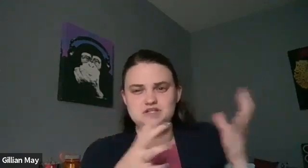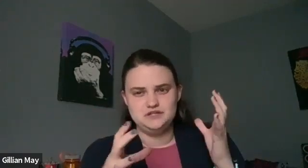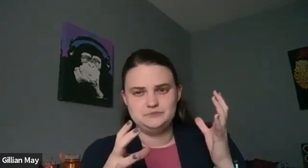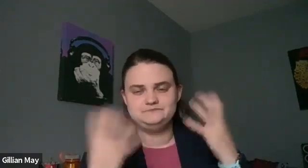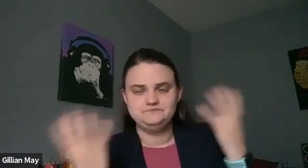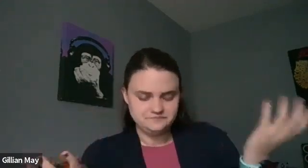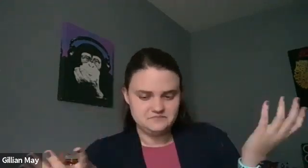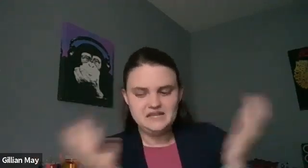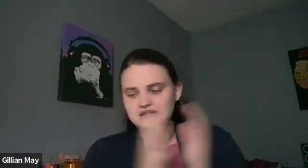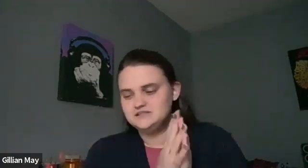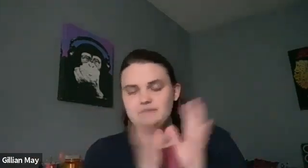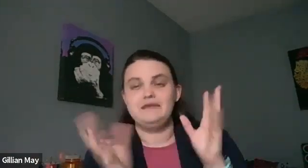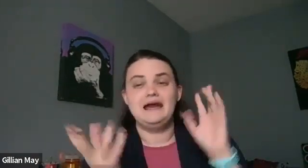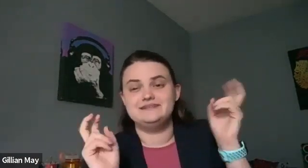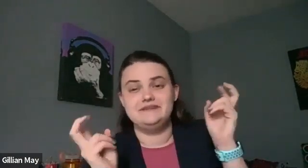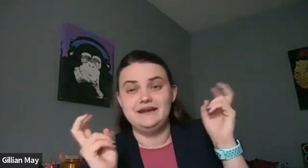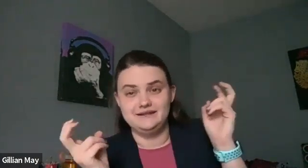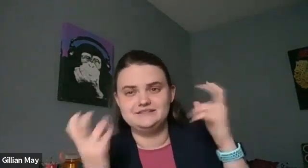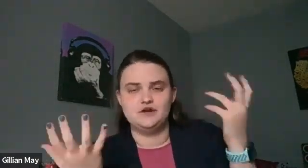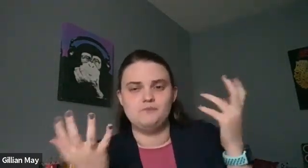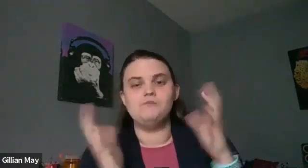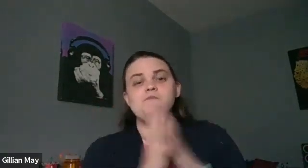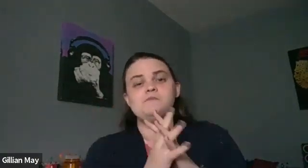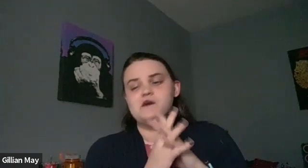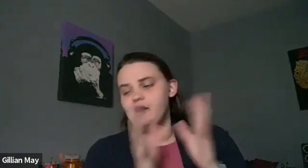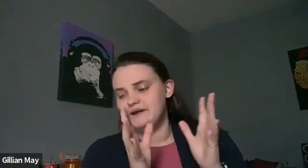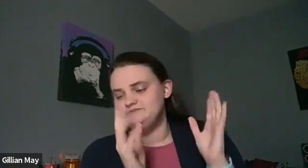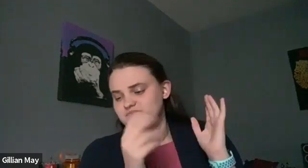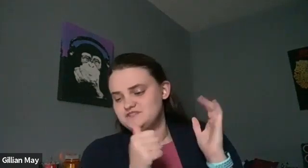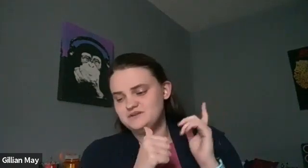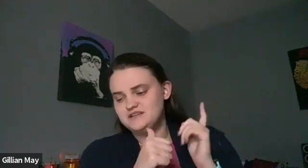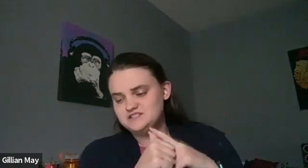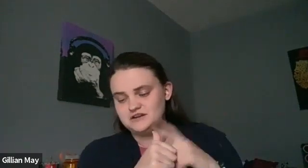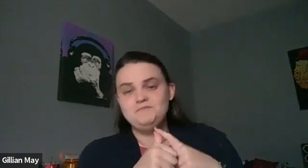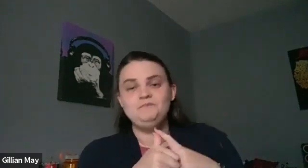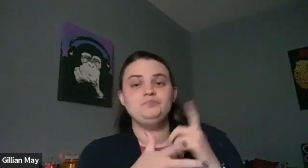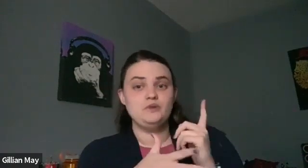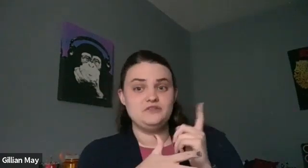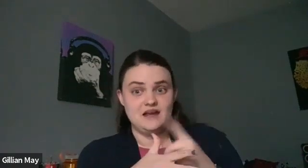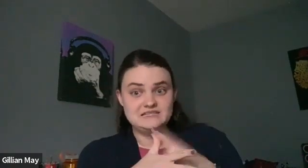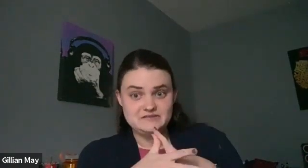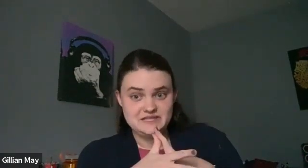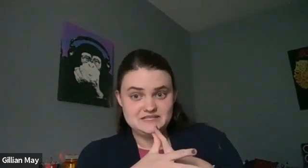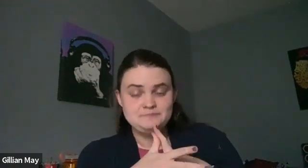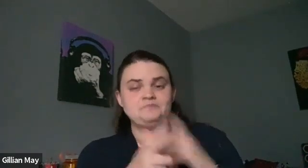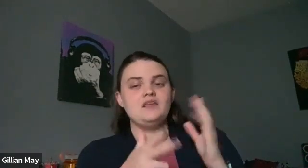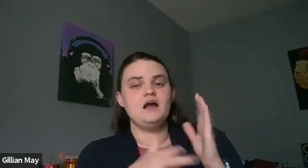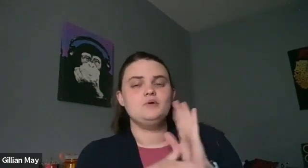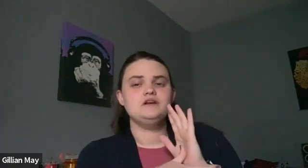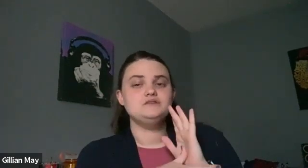do, or activity nights. So, all right. So to get started with our activities, I'm going to go down